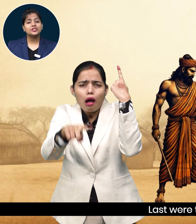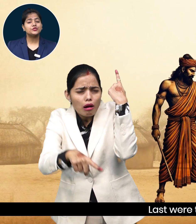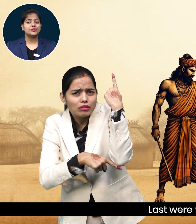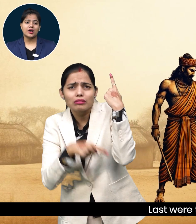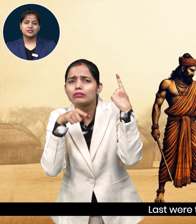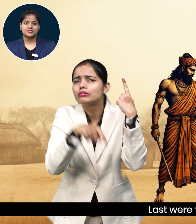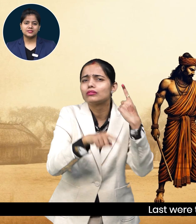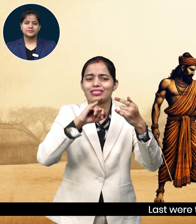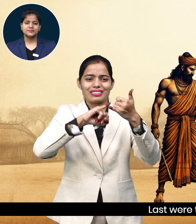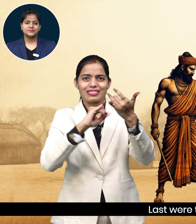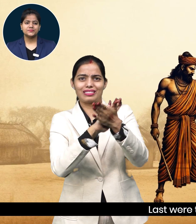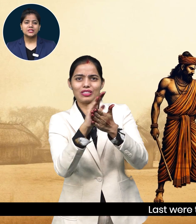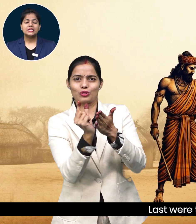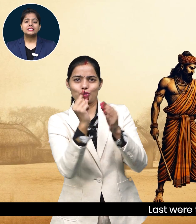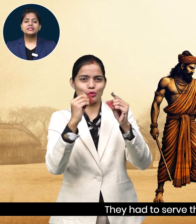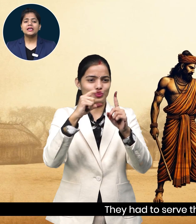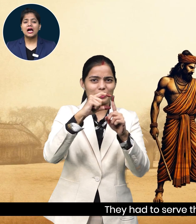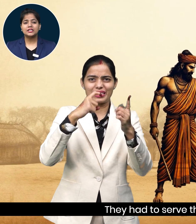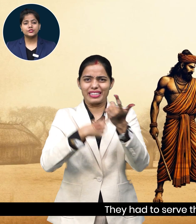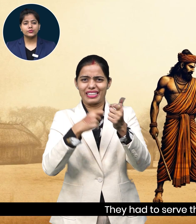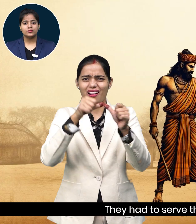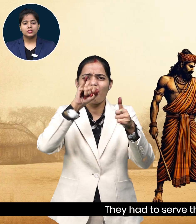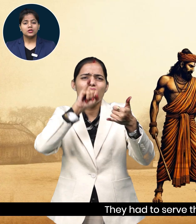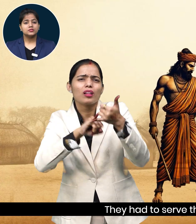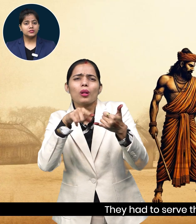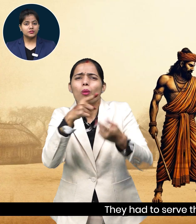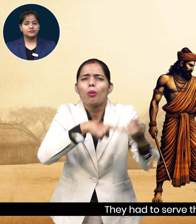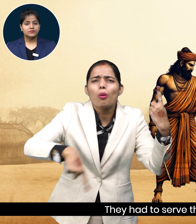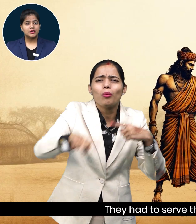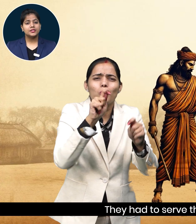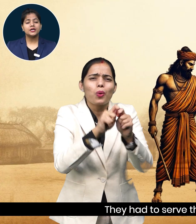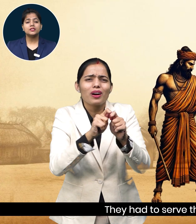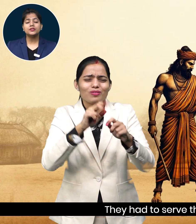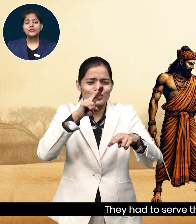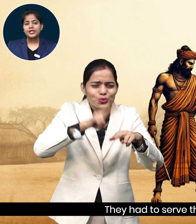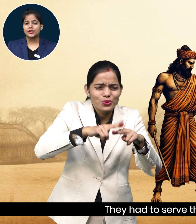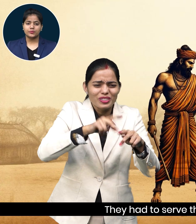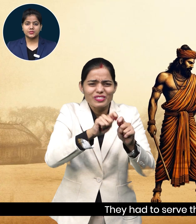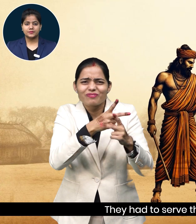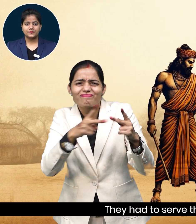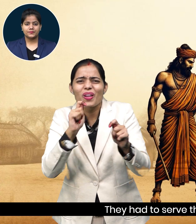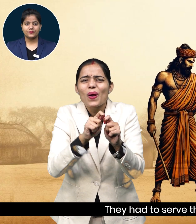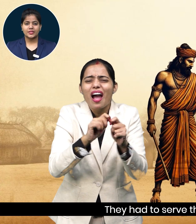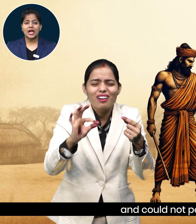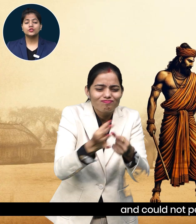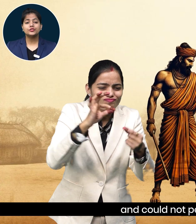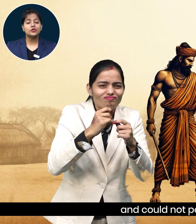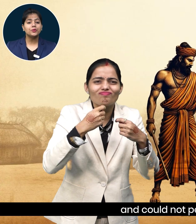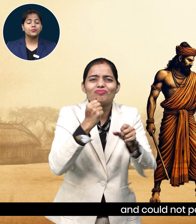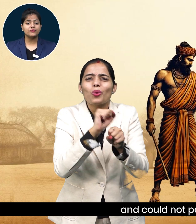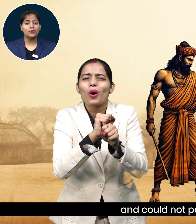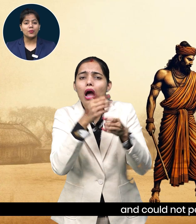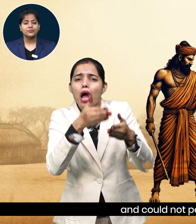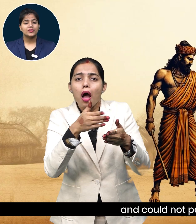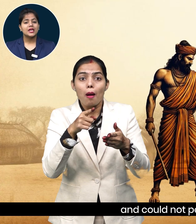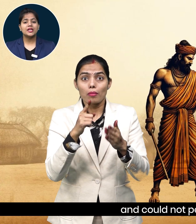Last were the Shudras. They had to serve the other 3 groups and could